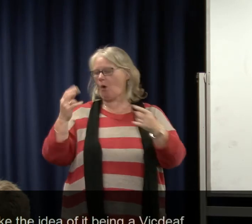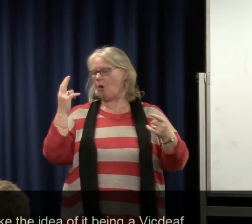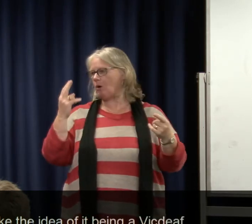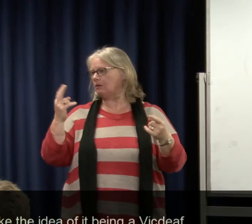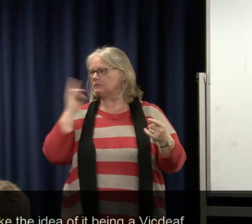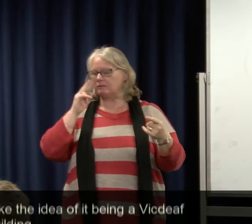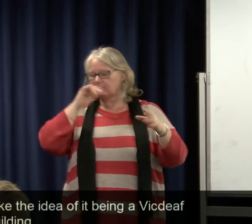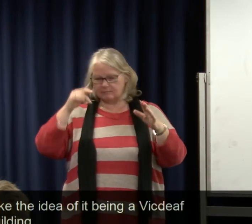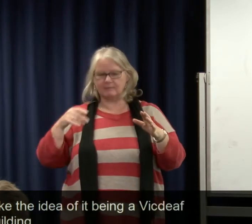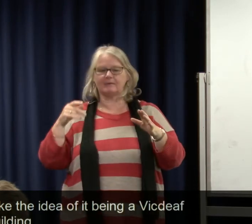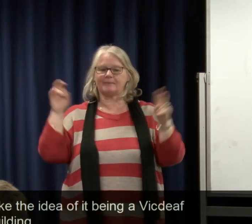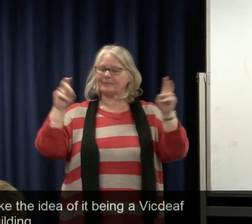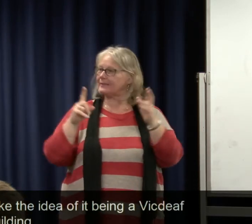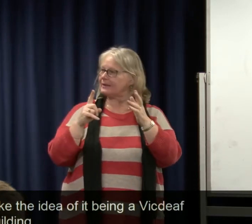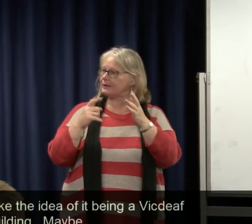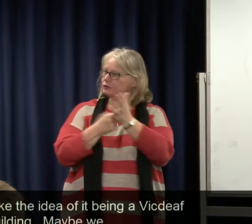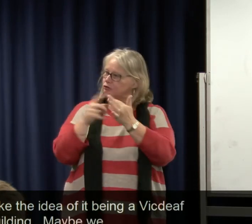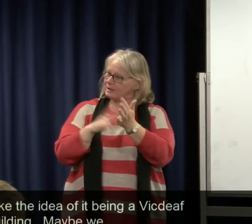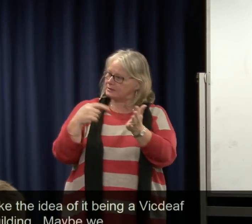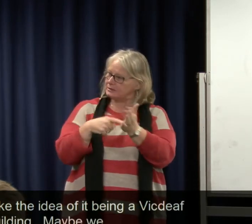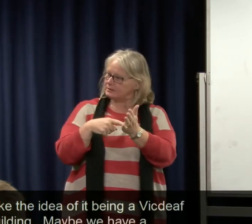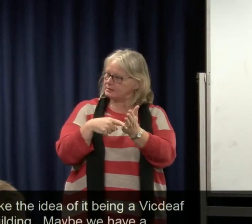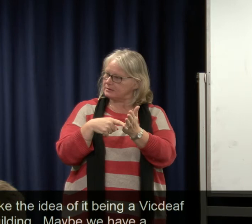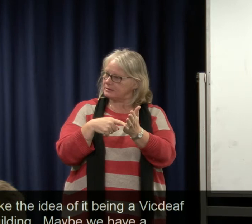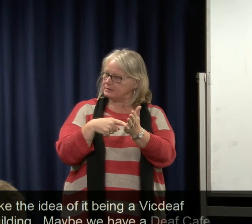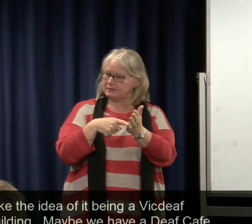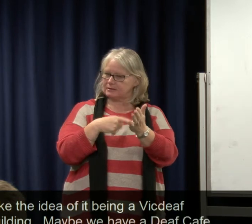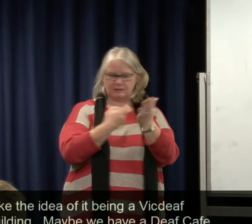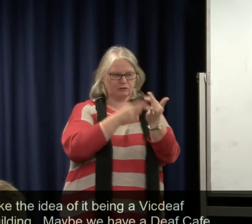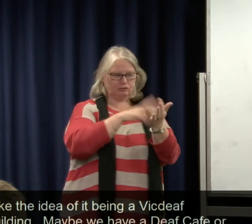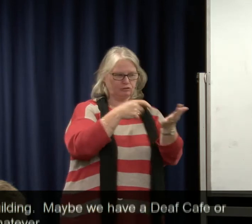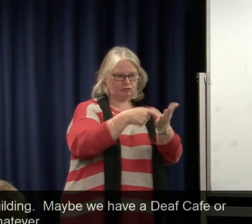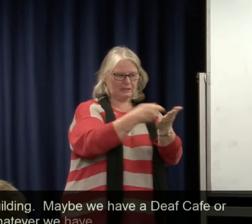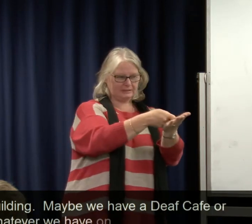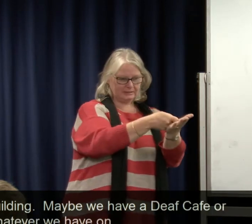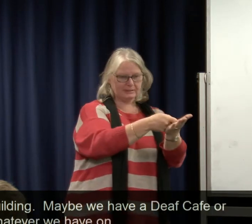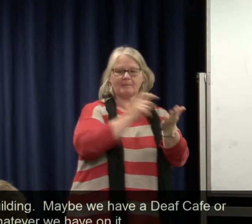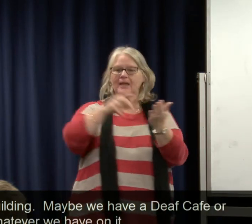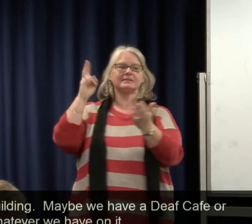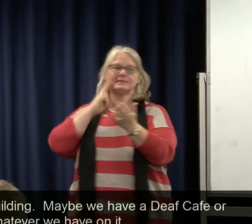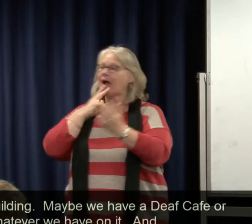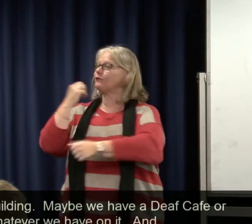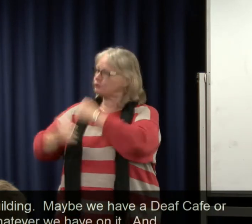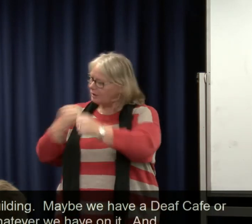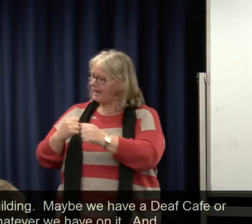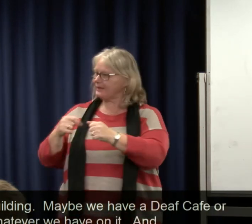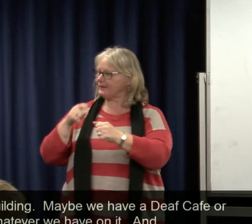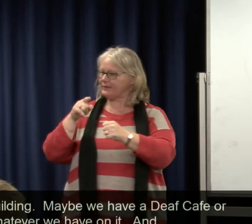And maybe we have a deaf cafe or whatever we have on it, and having it being rented. So